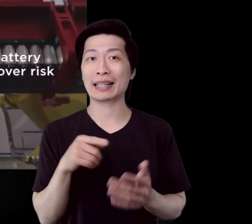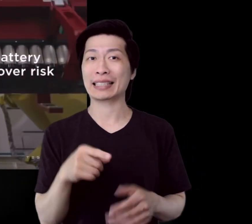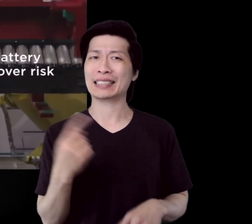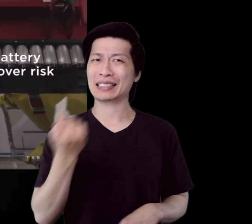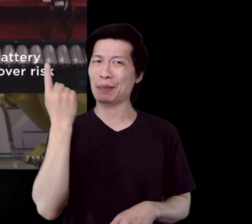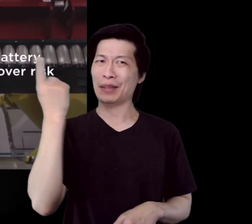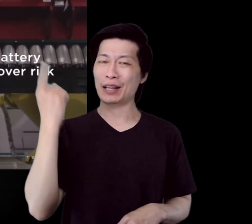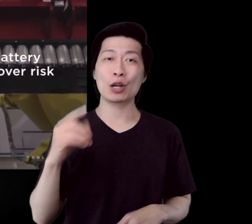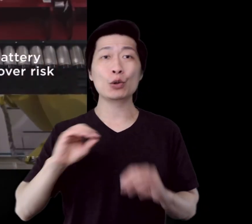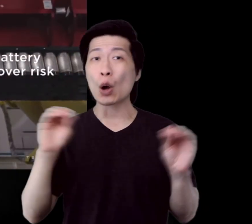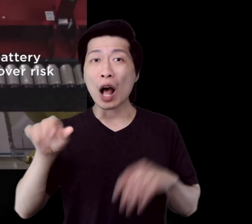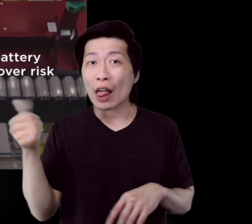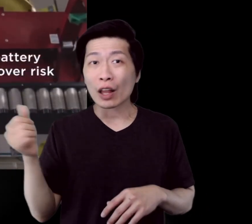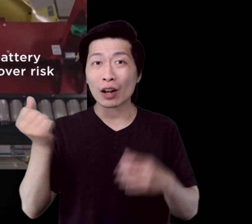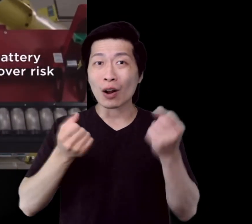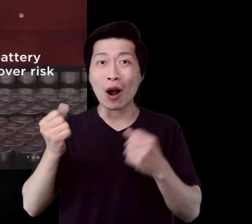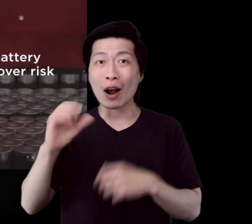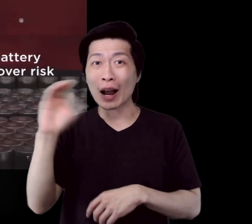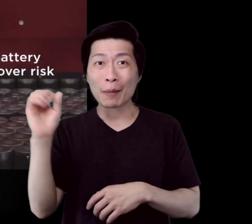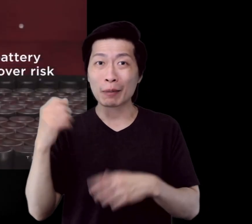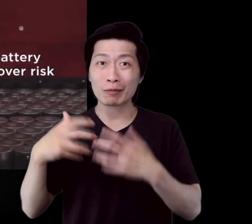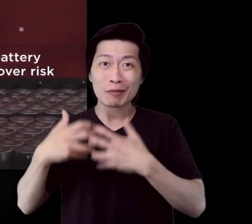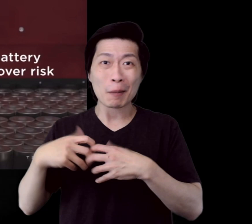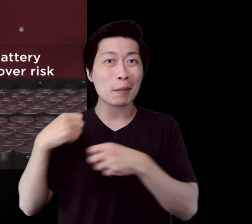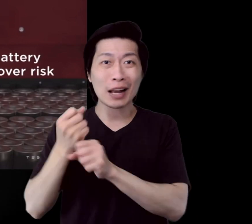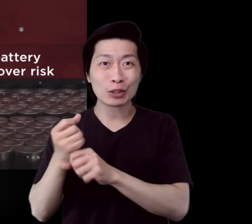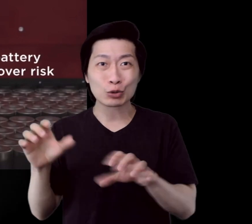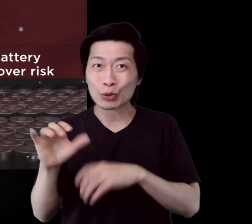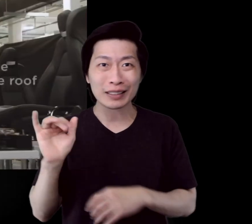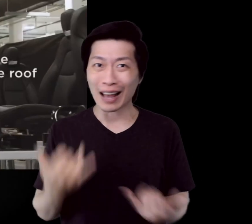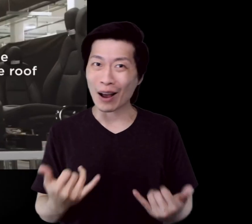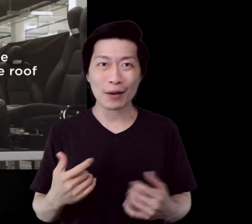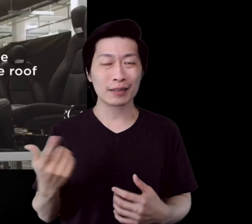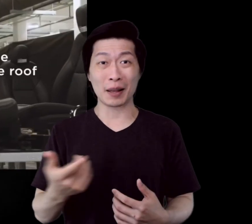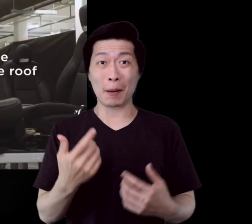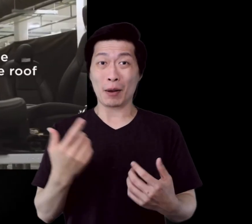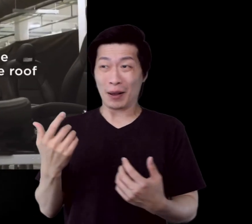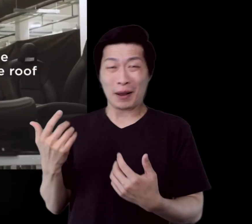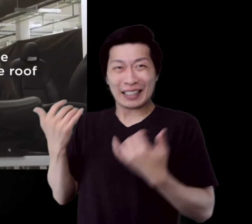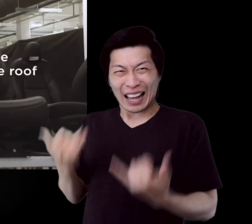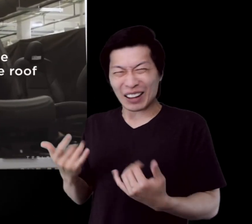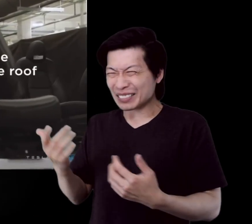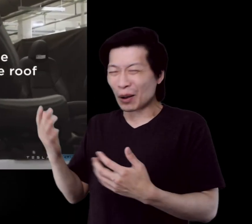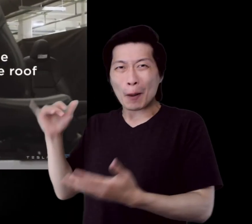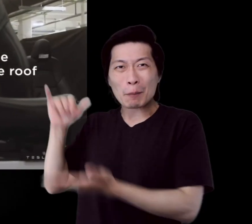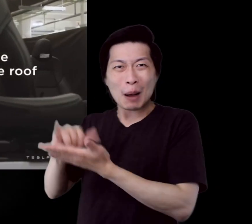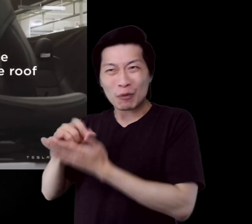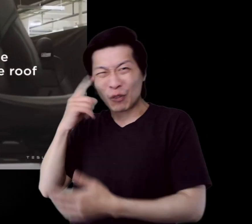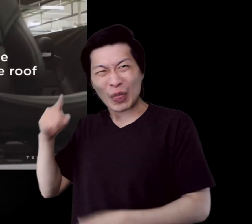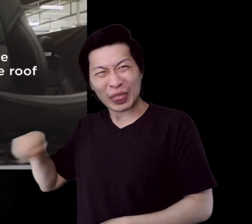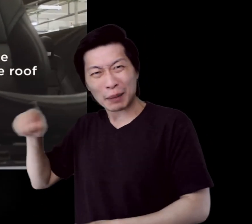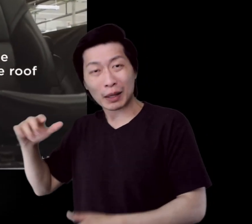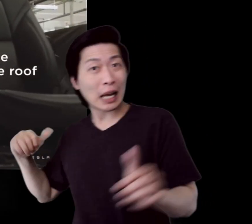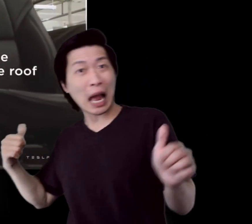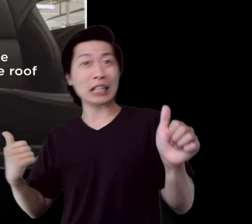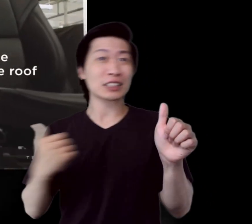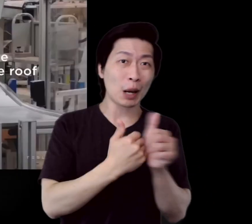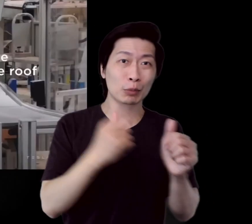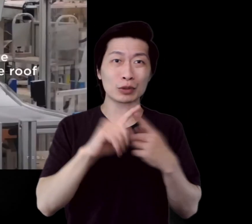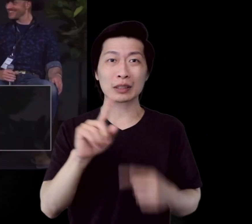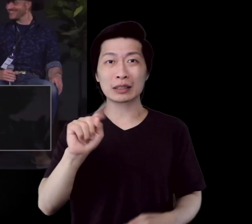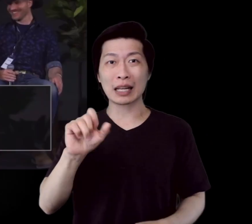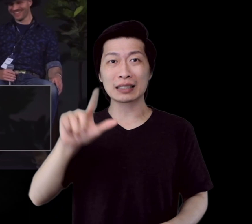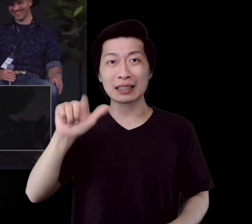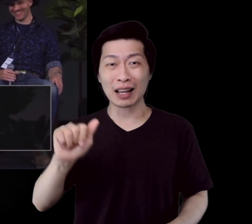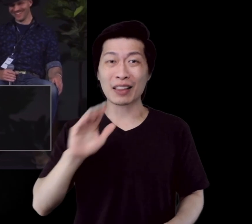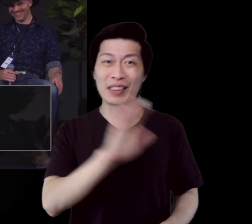something no other automakers is doing right now, making it impossible for anyone to catch up to Tesla's production speed. But